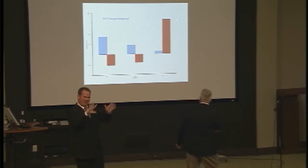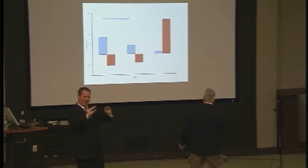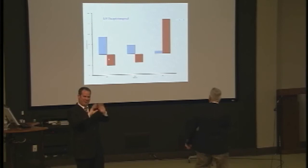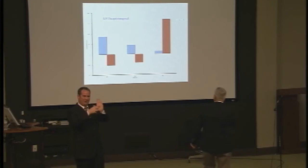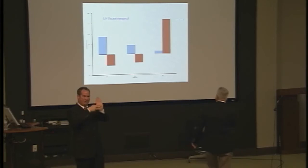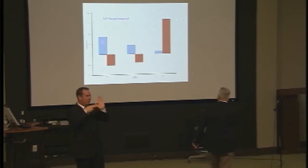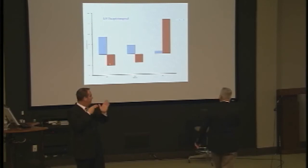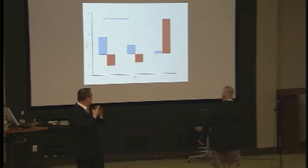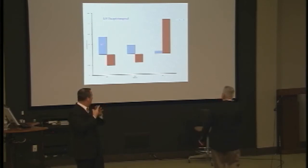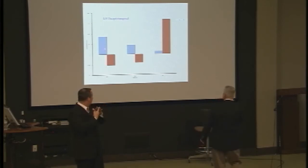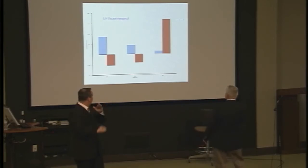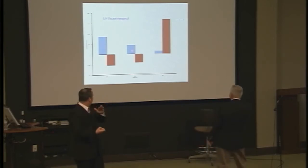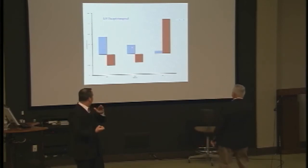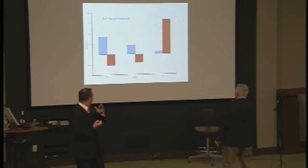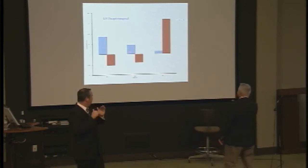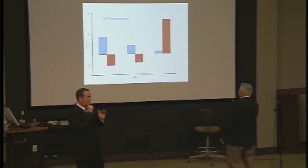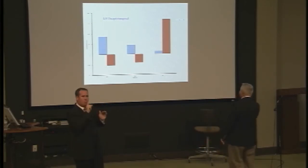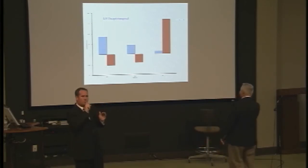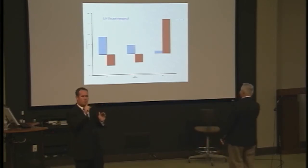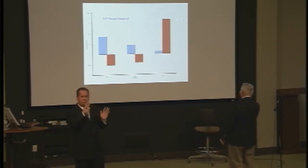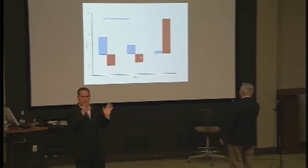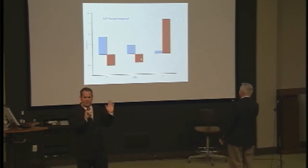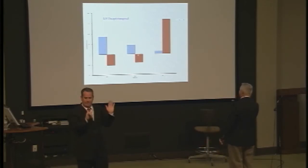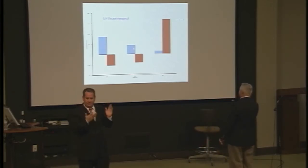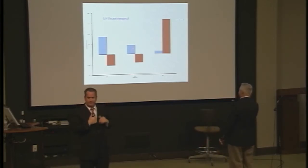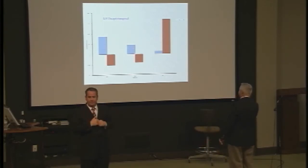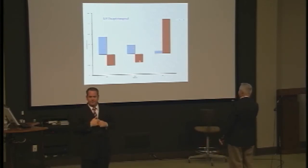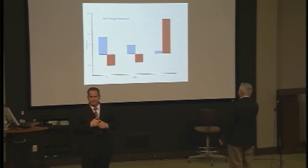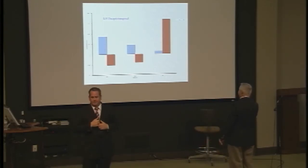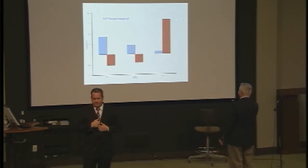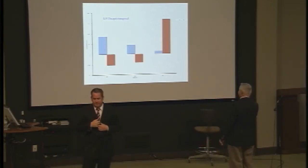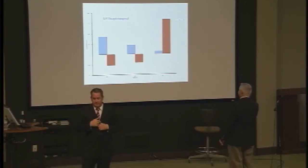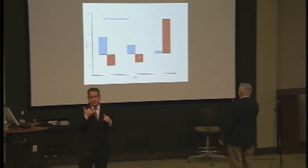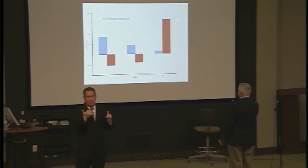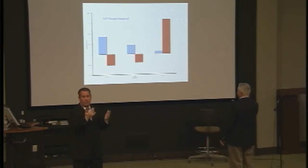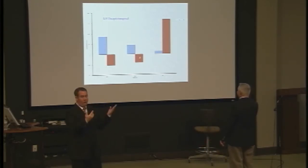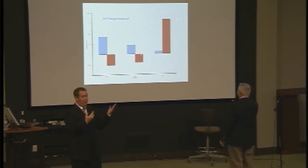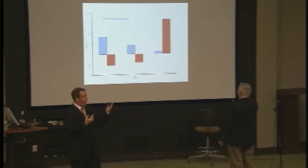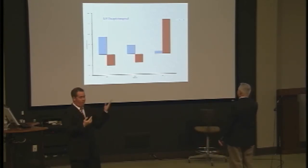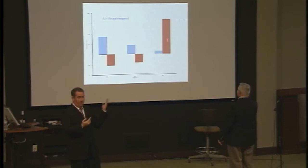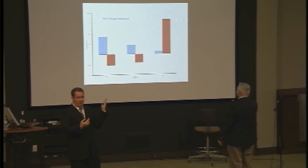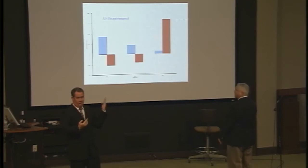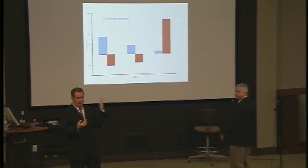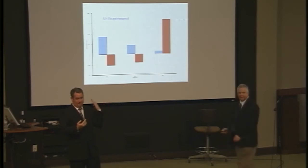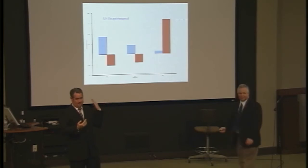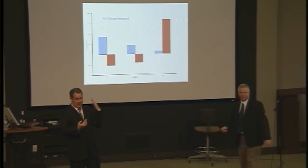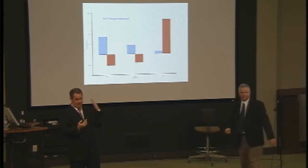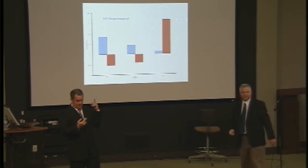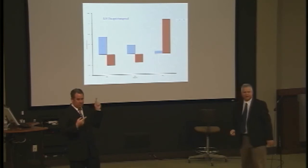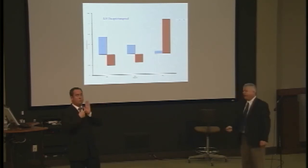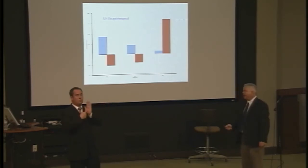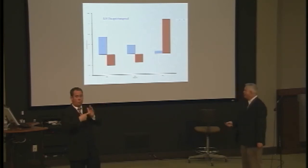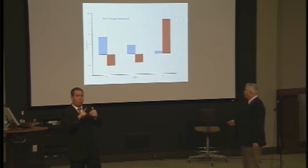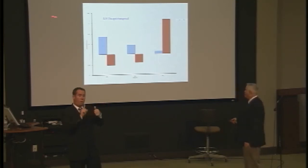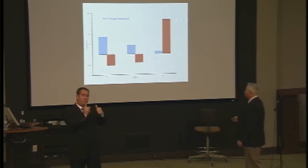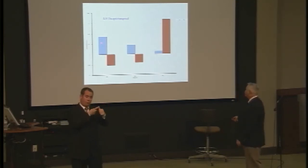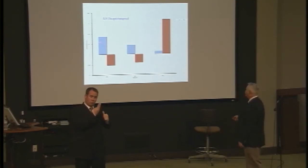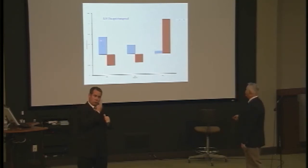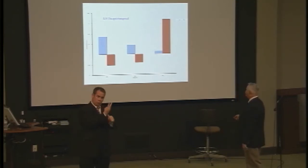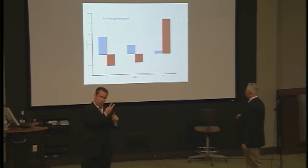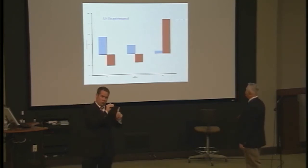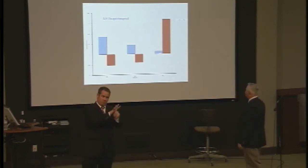is the first two exposures, the second two, or third and fourth, fifth and sixth.